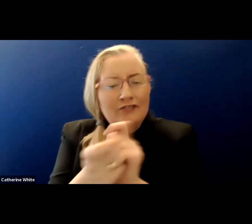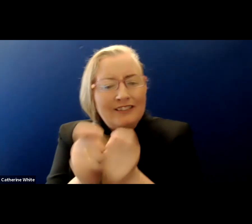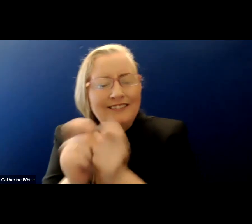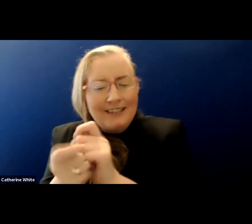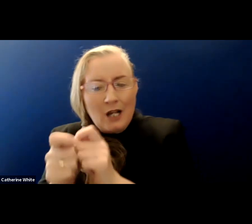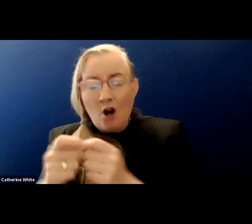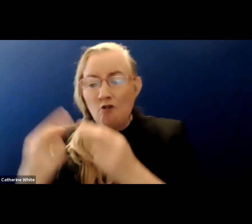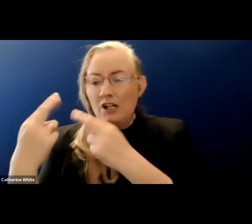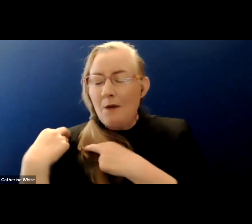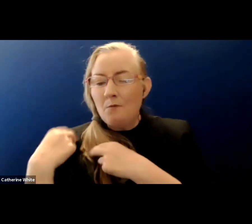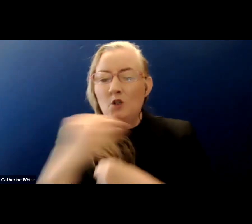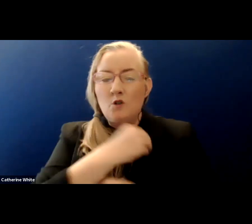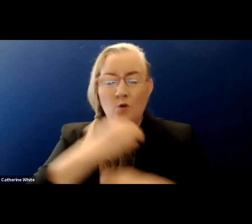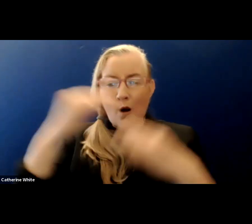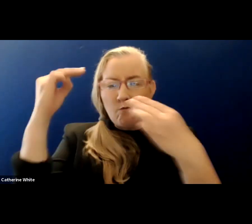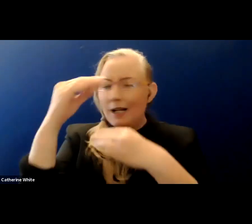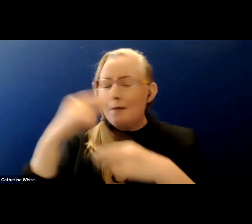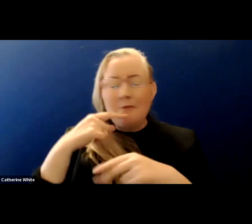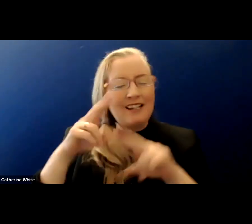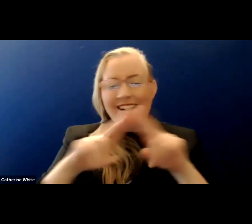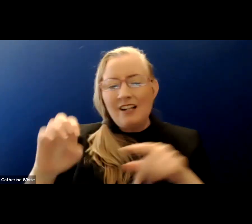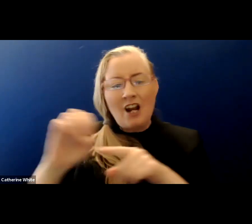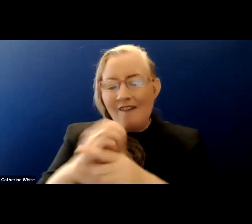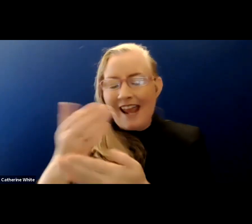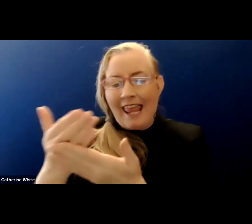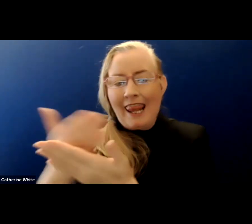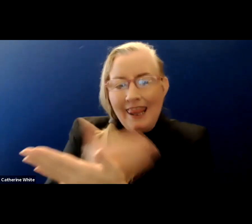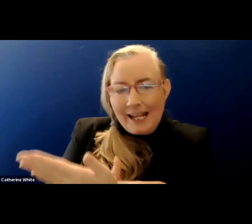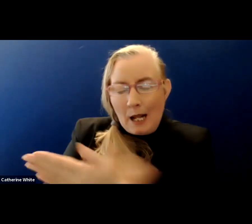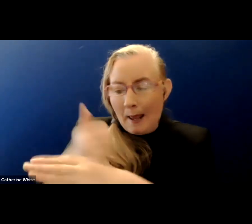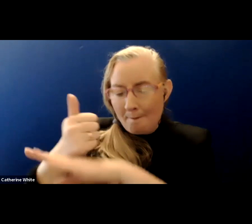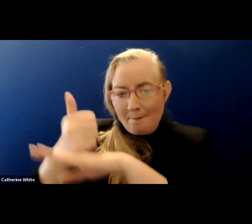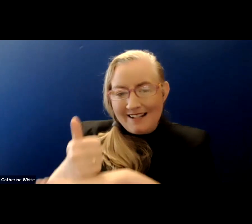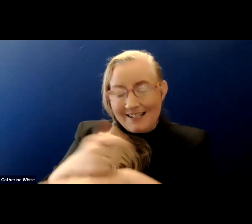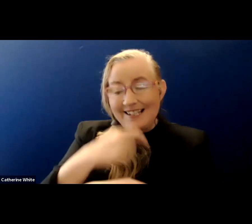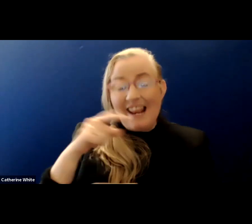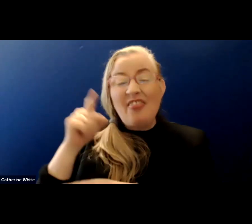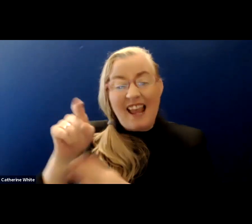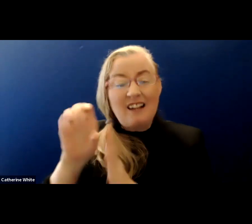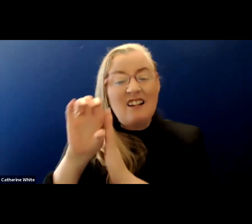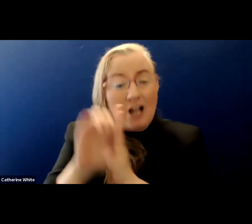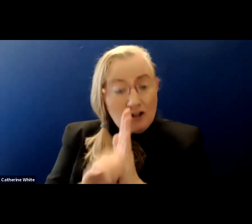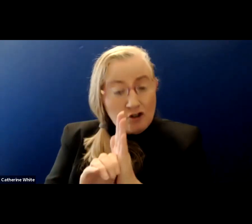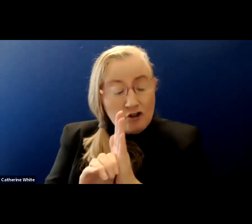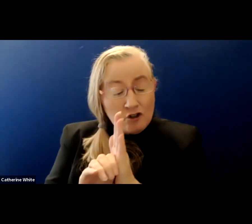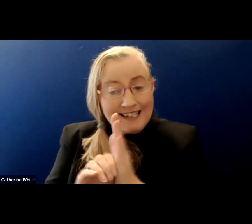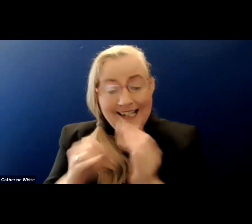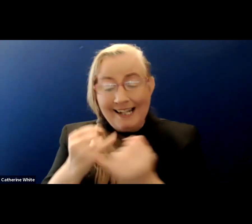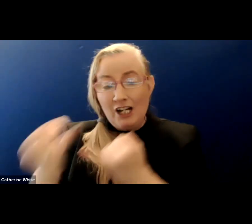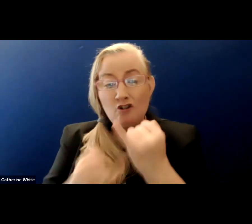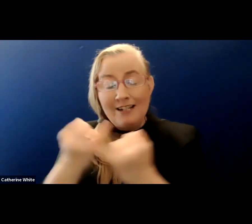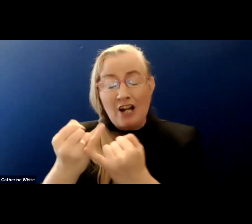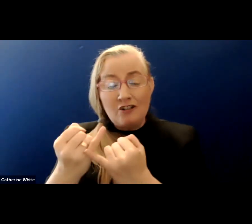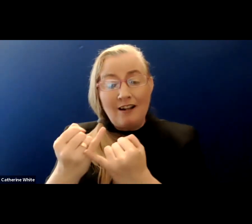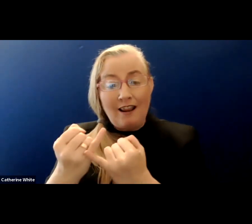to protect, that there isn't enough legal basis to say that it constitutes customary international law.